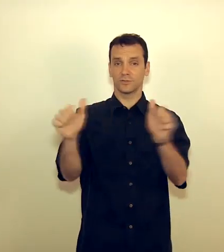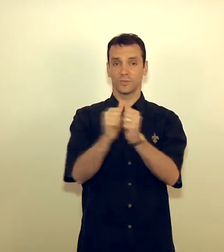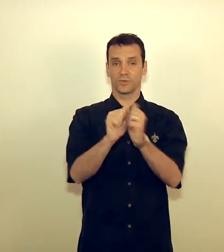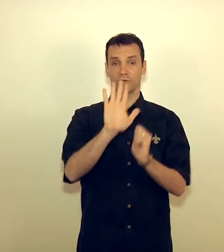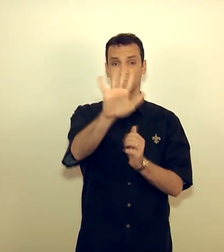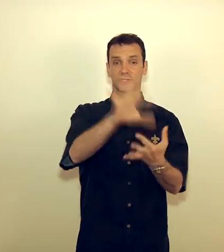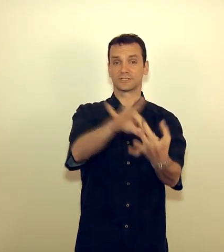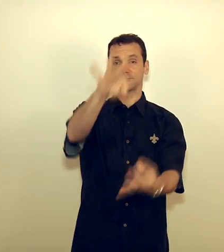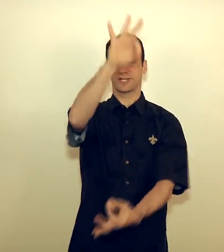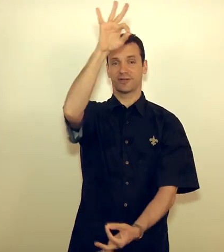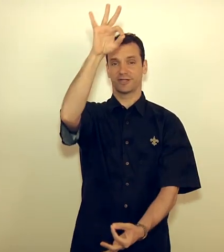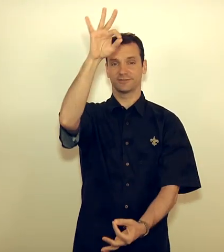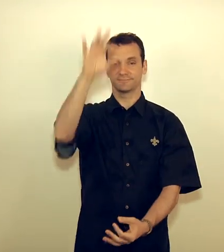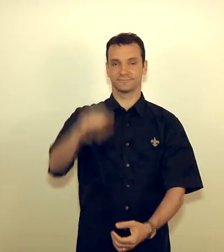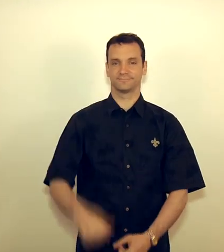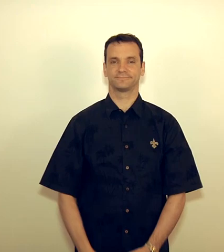And also with your spirit.